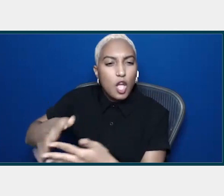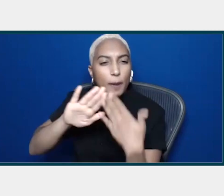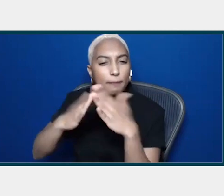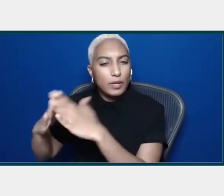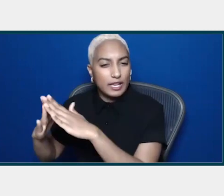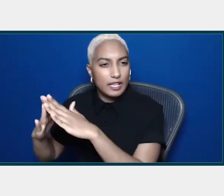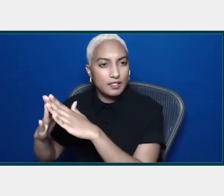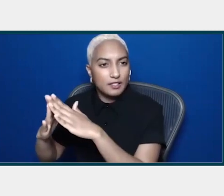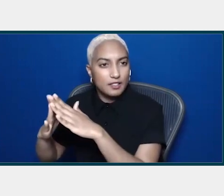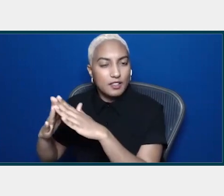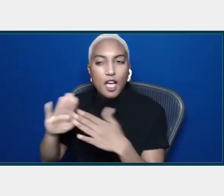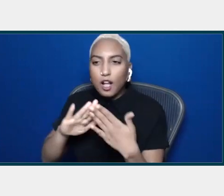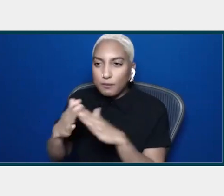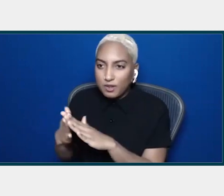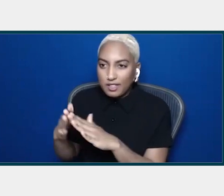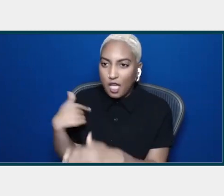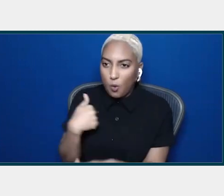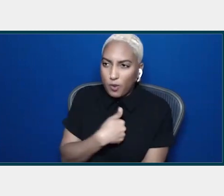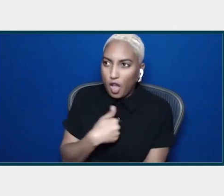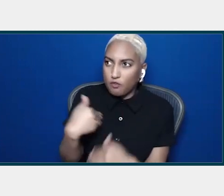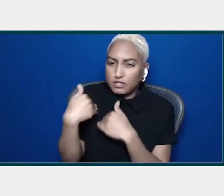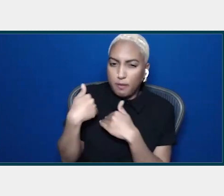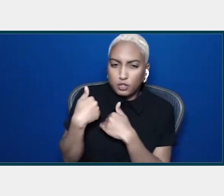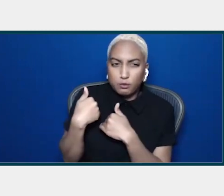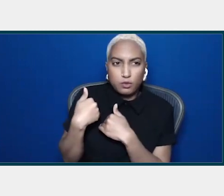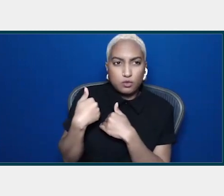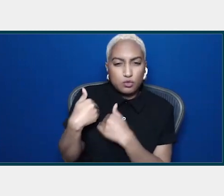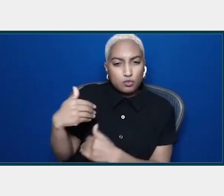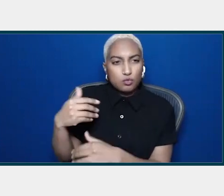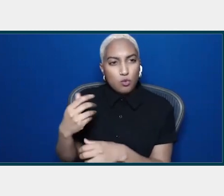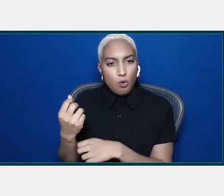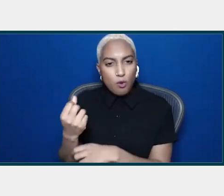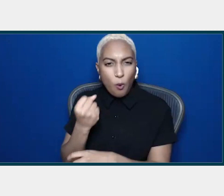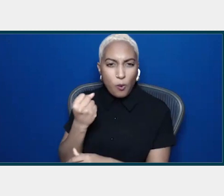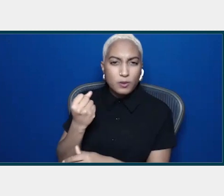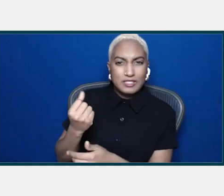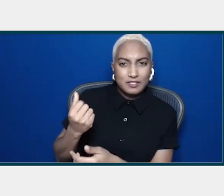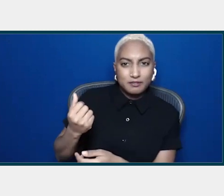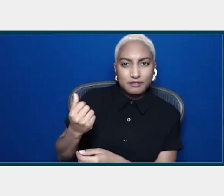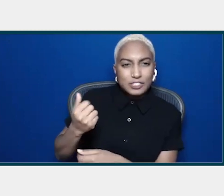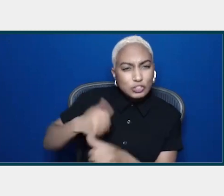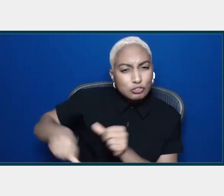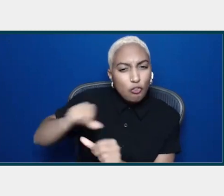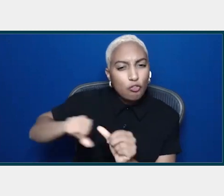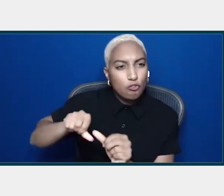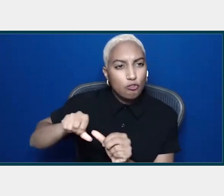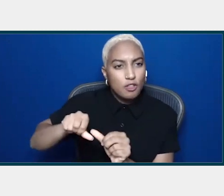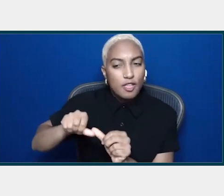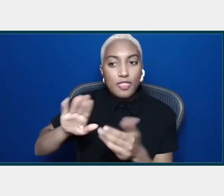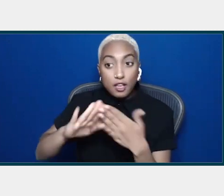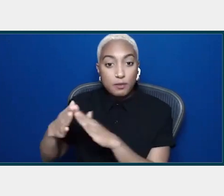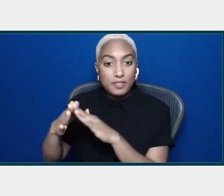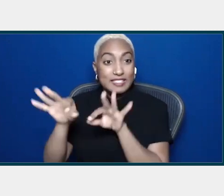it is defined based on another, a standard, and we're often born into it